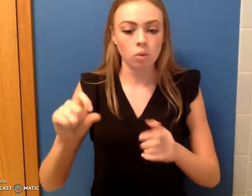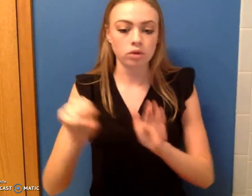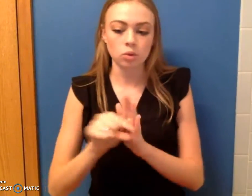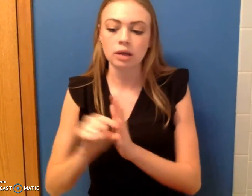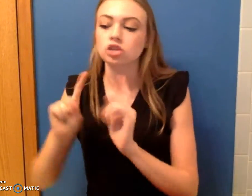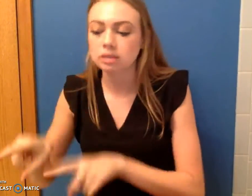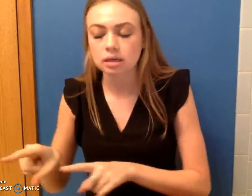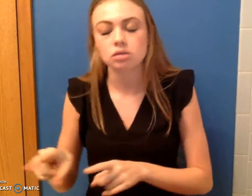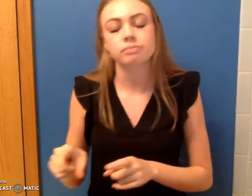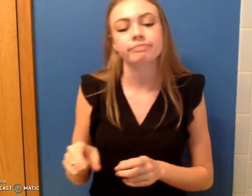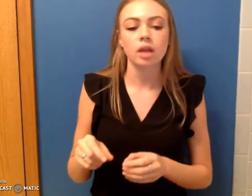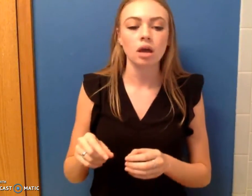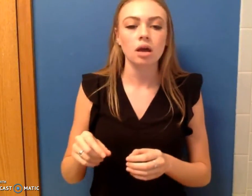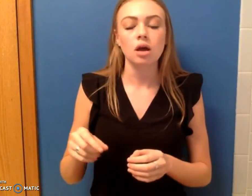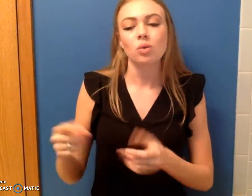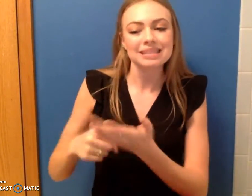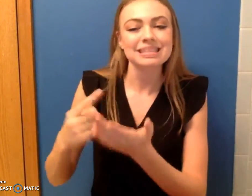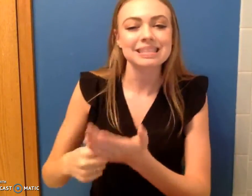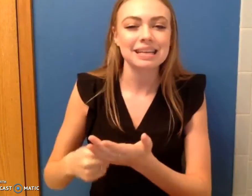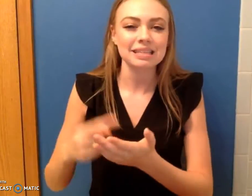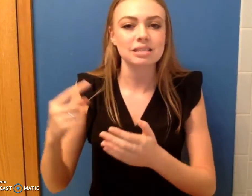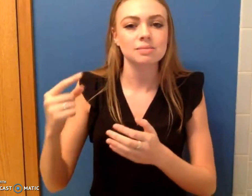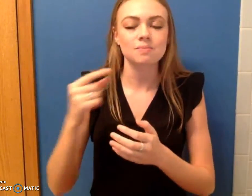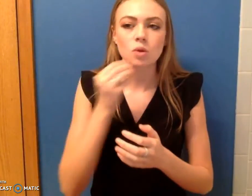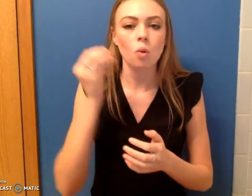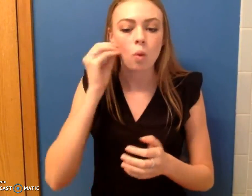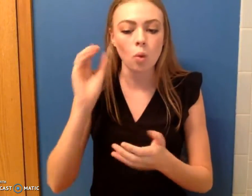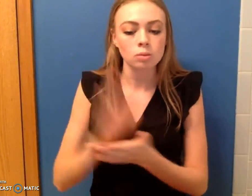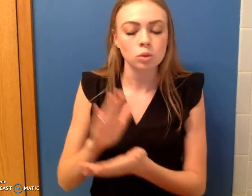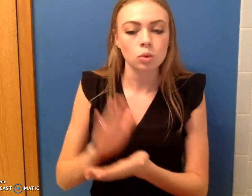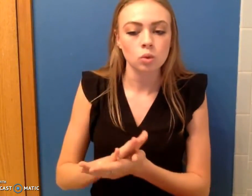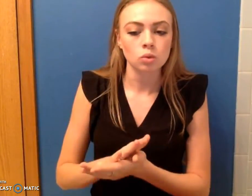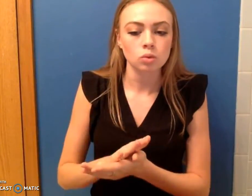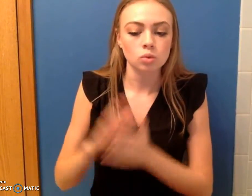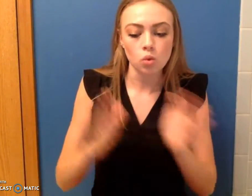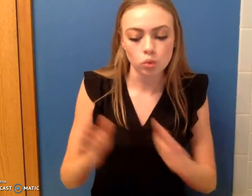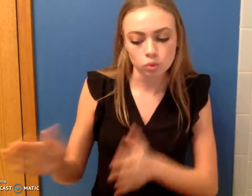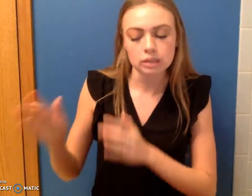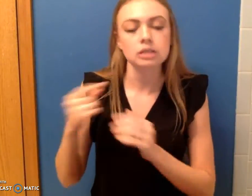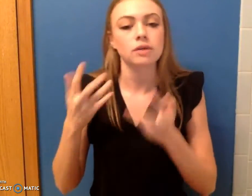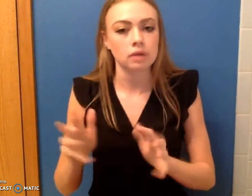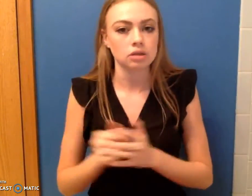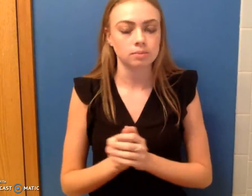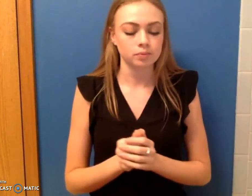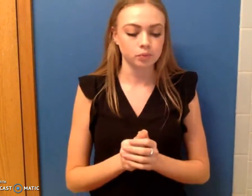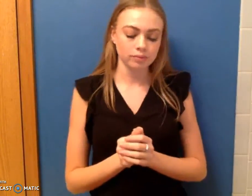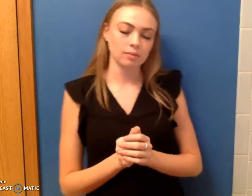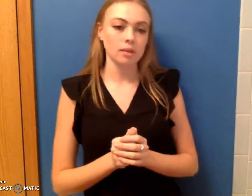few of just the things that she does in her routine on a normal homeschool day. So go ahead. So the first